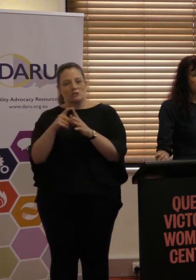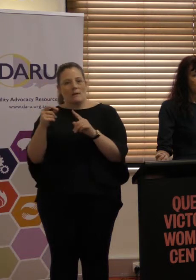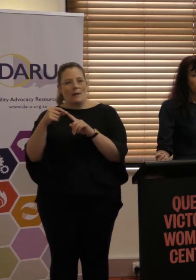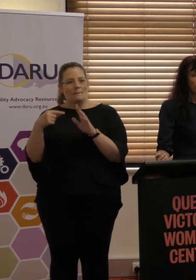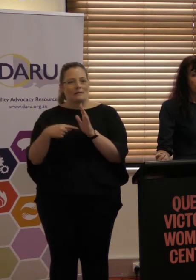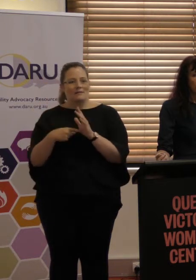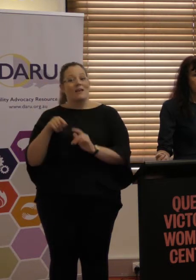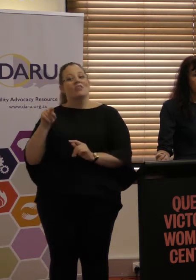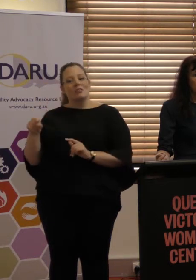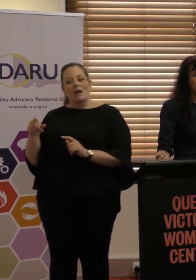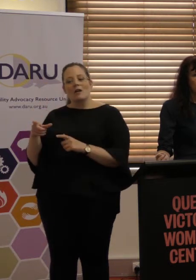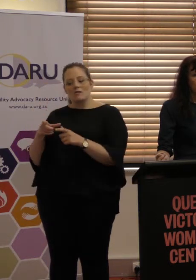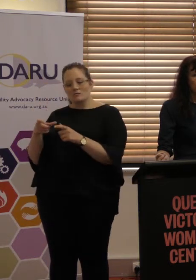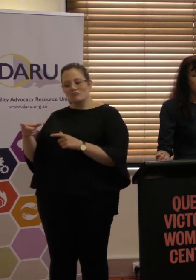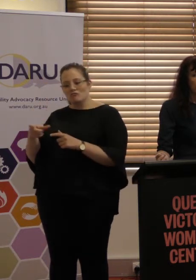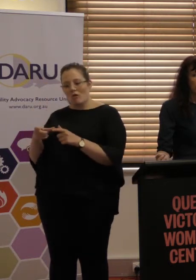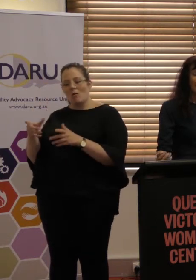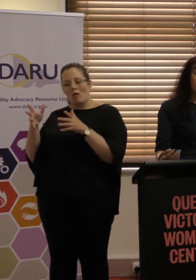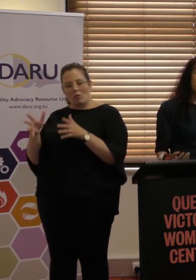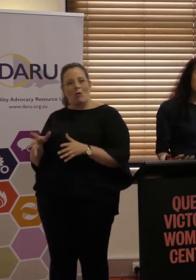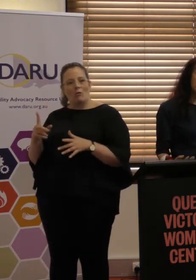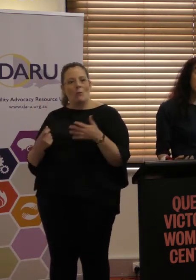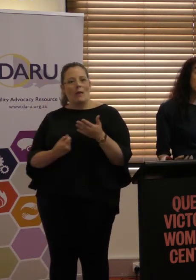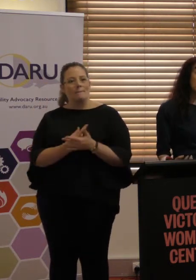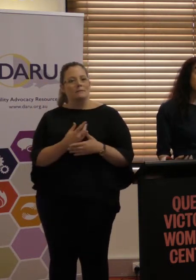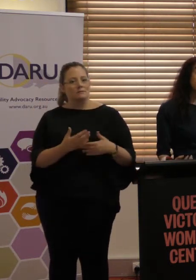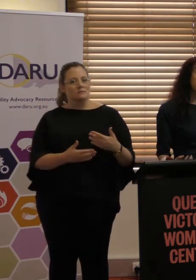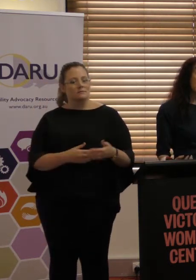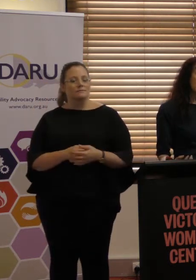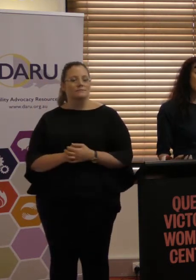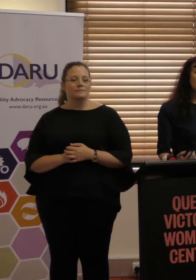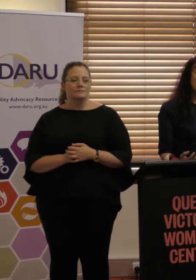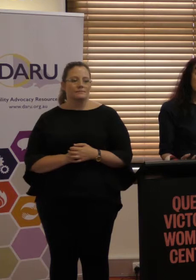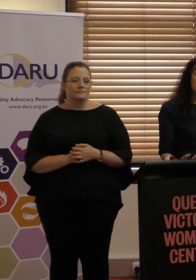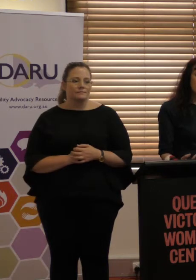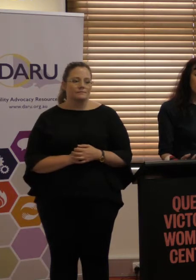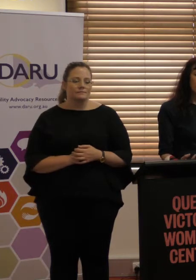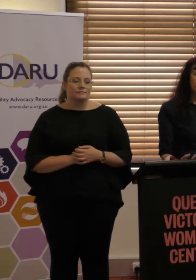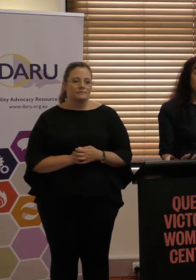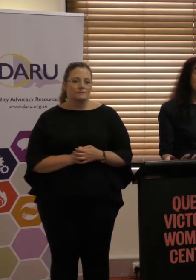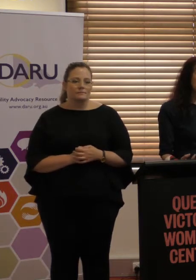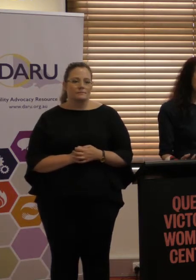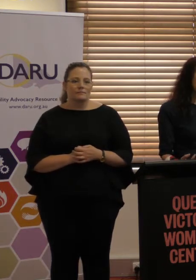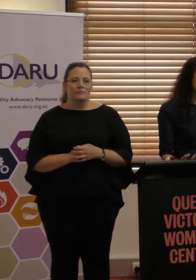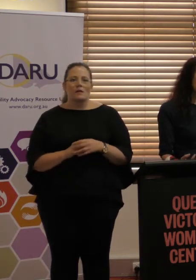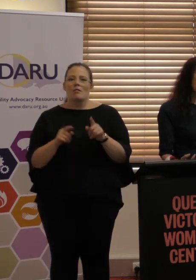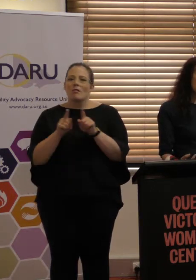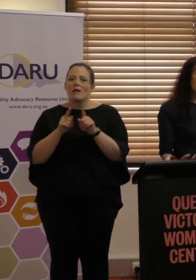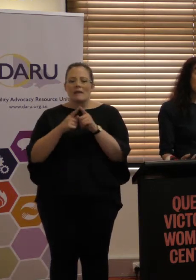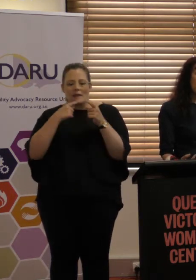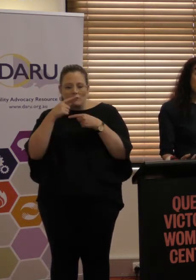be controlling a lot of what goes on, and even the contents of booklets and